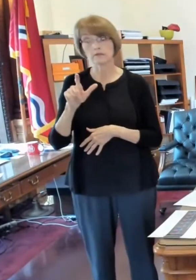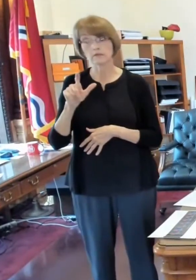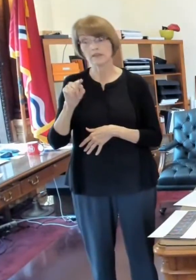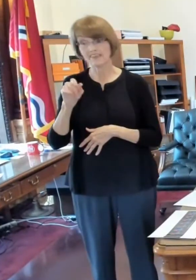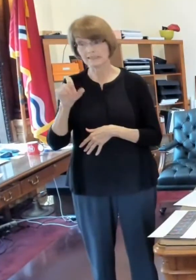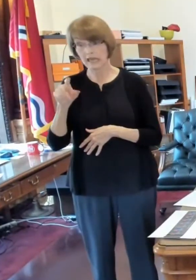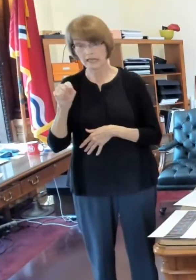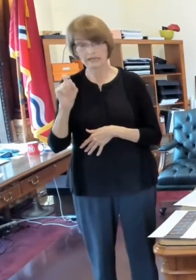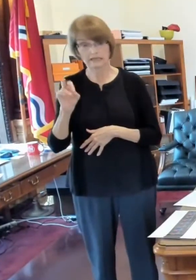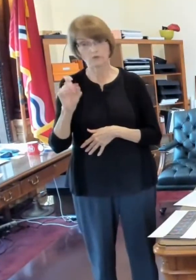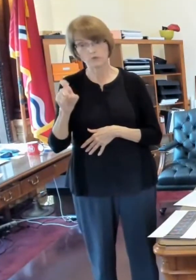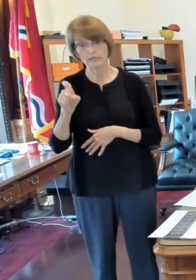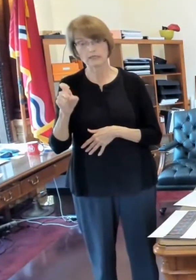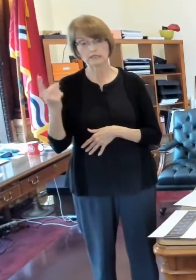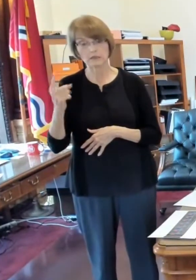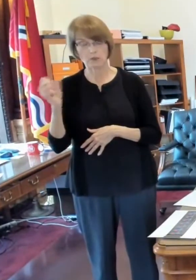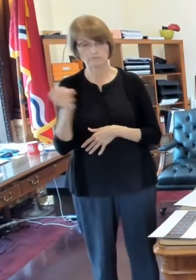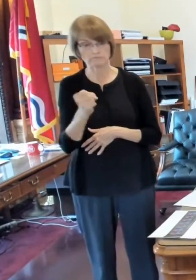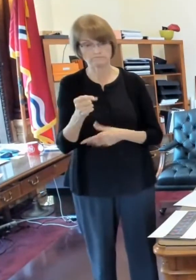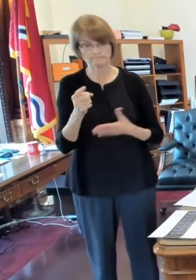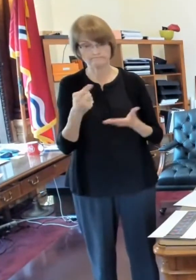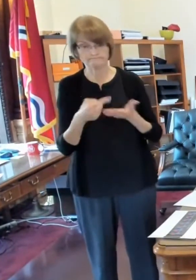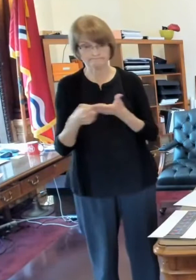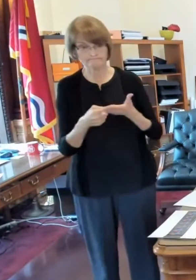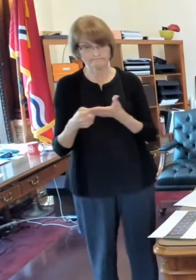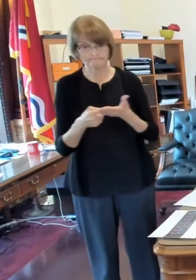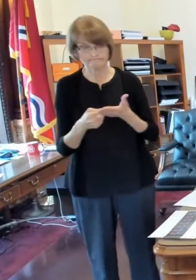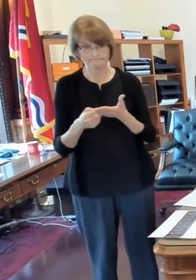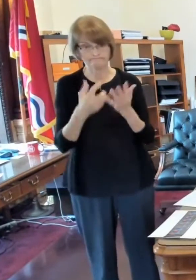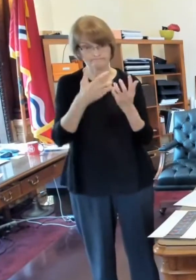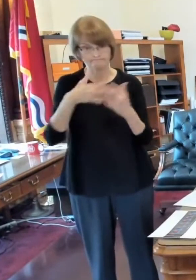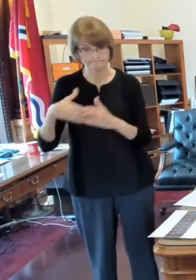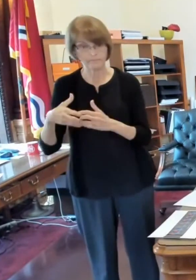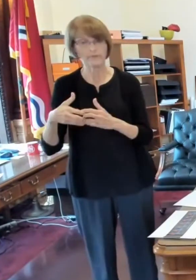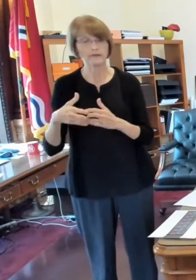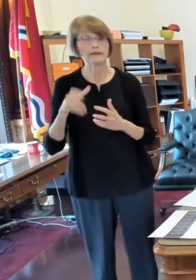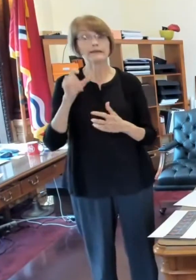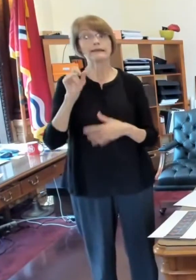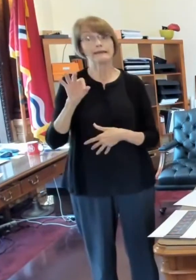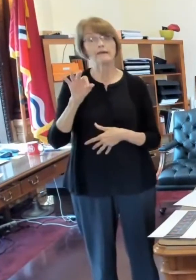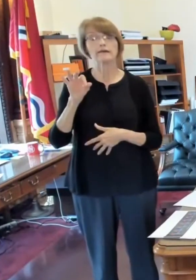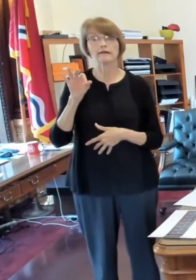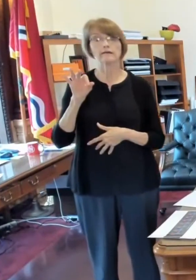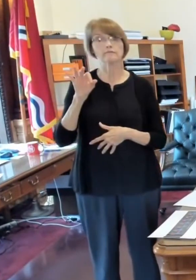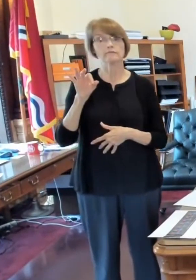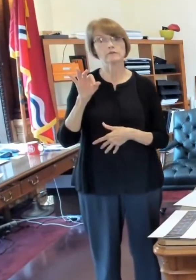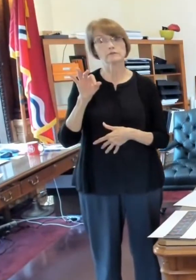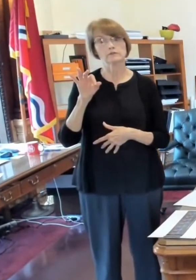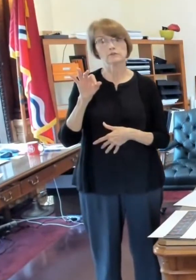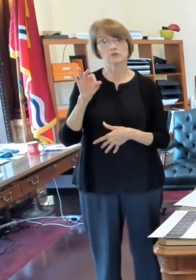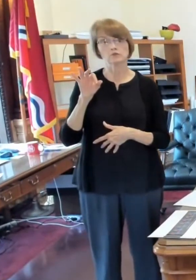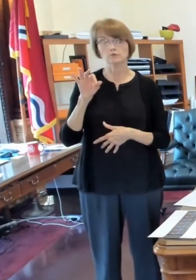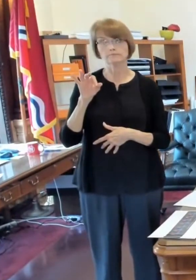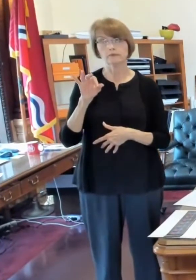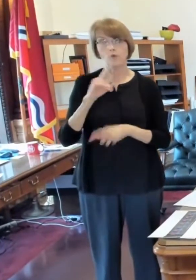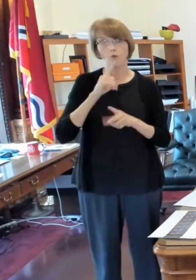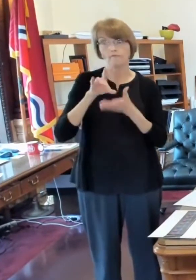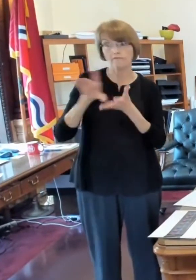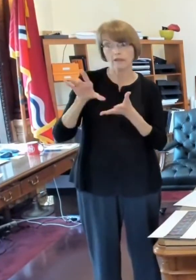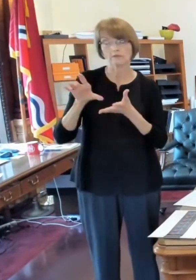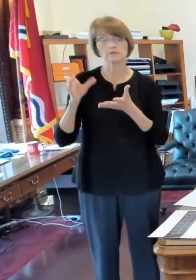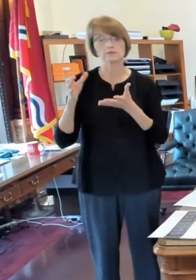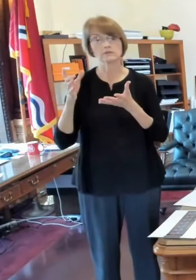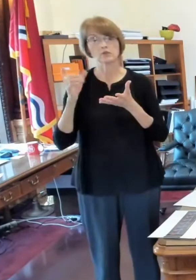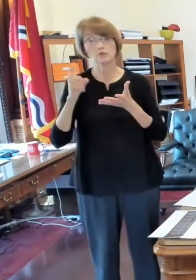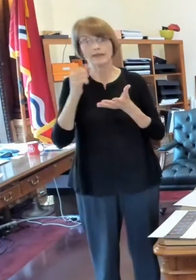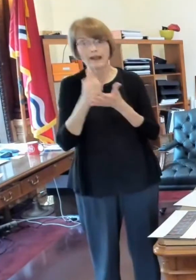and anybody who is undergoing eviction proceedings, there's mediation available for that as well. So it's our goal